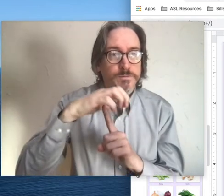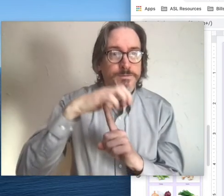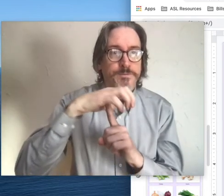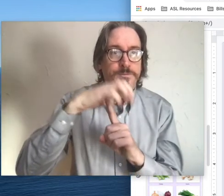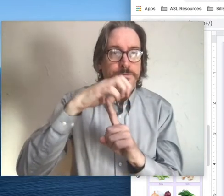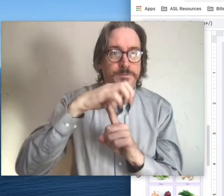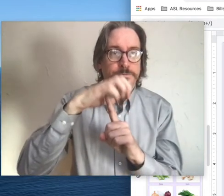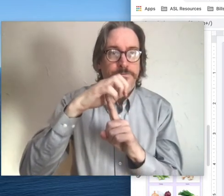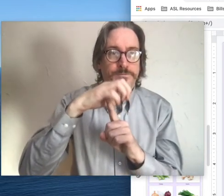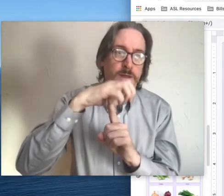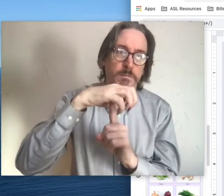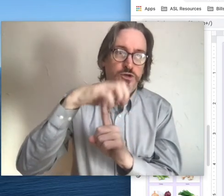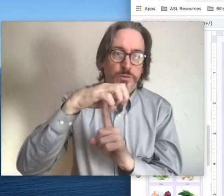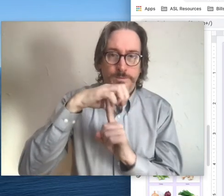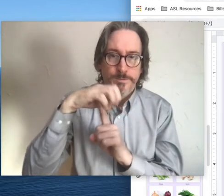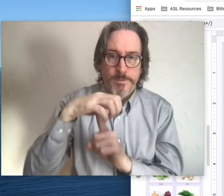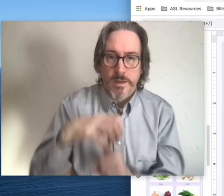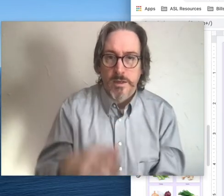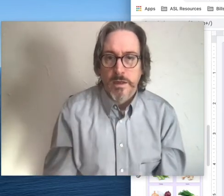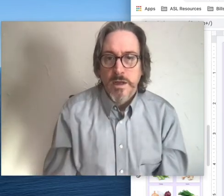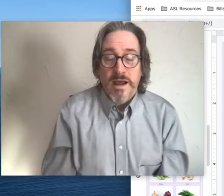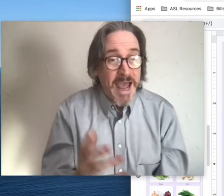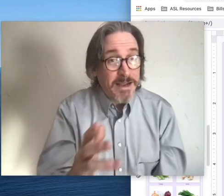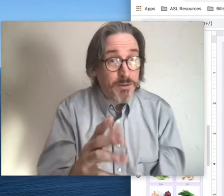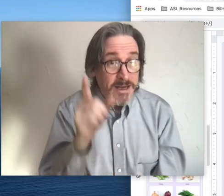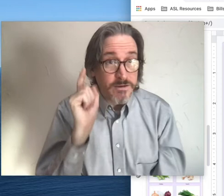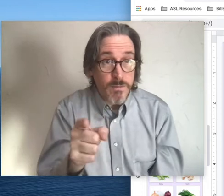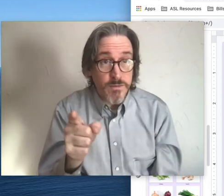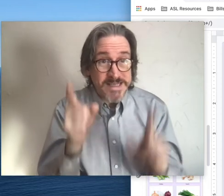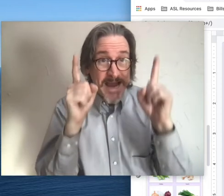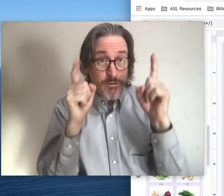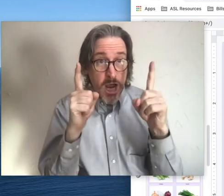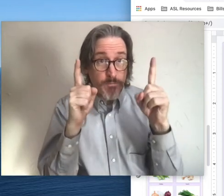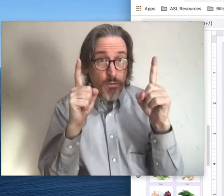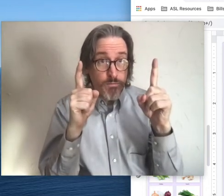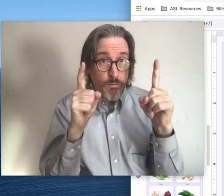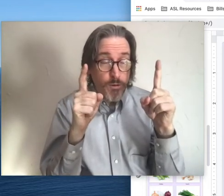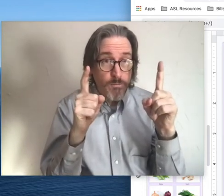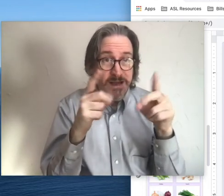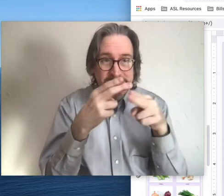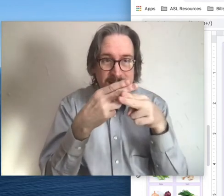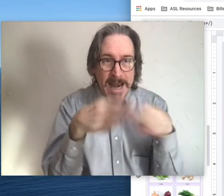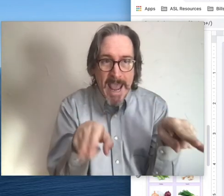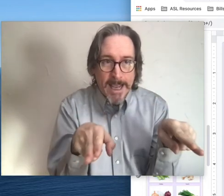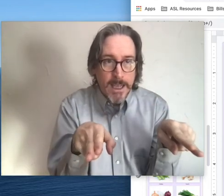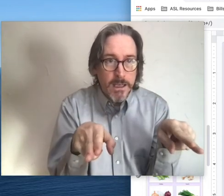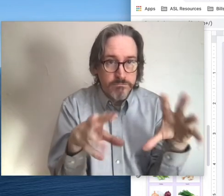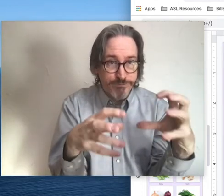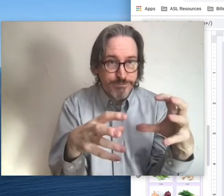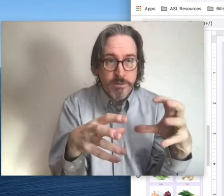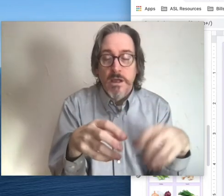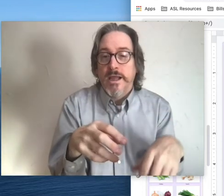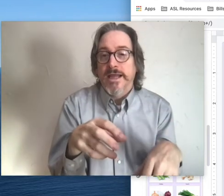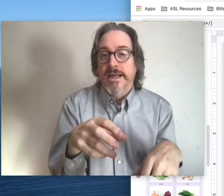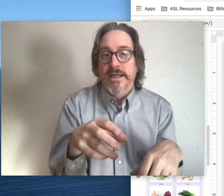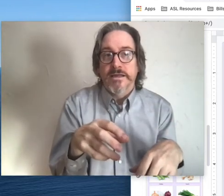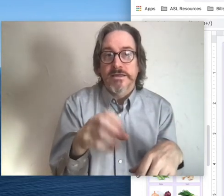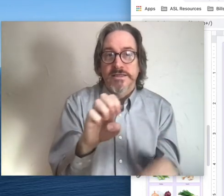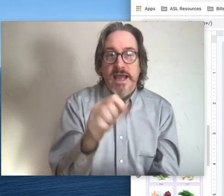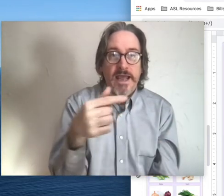Mushroom, mushroom, eggplant. Remember the snapshot? Boom, boom, boom. It's not egg.